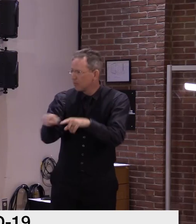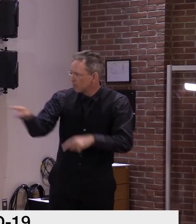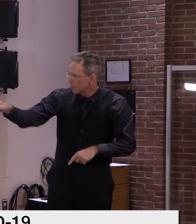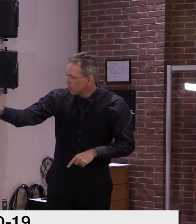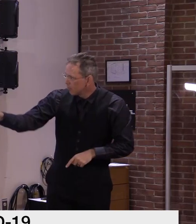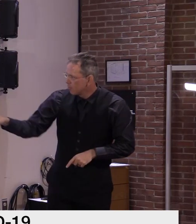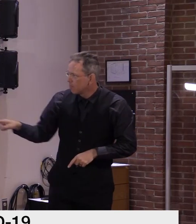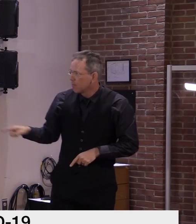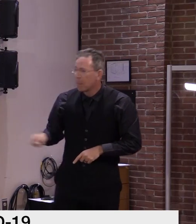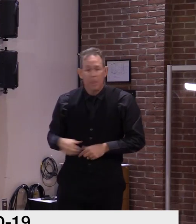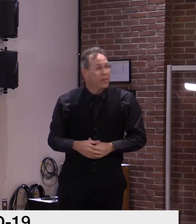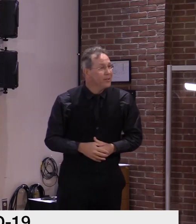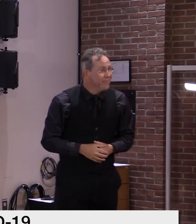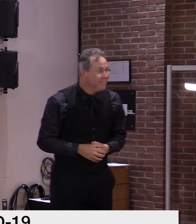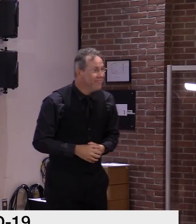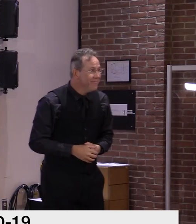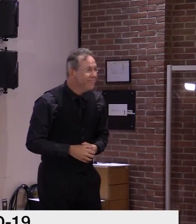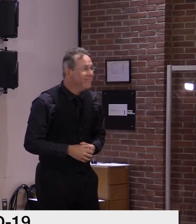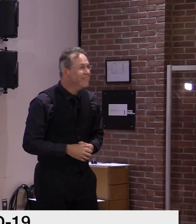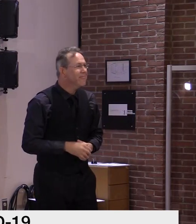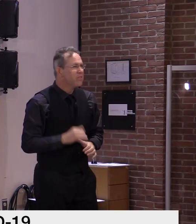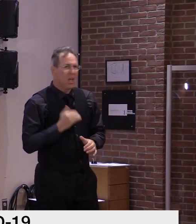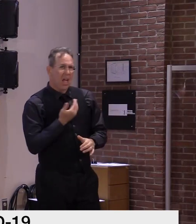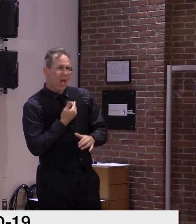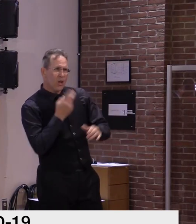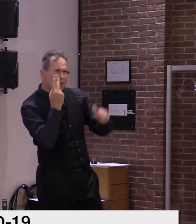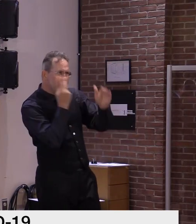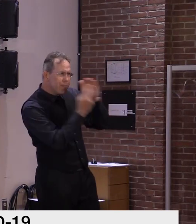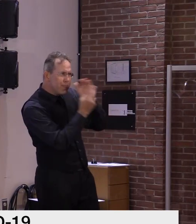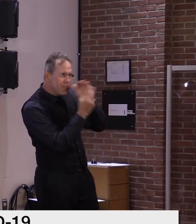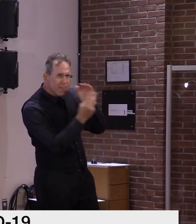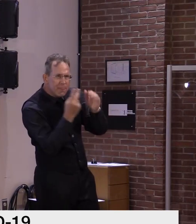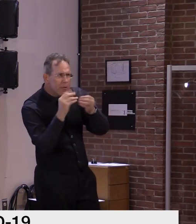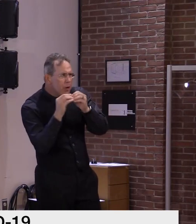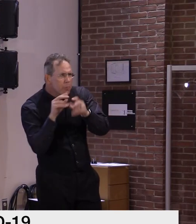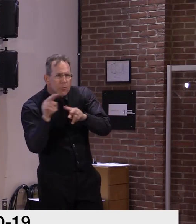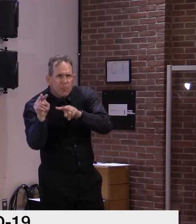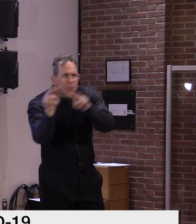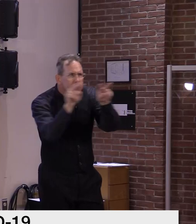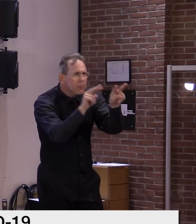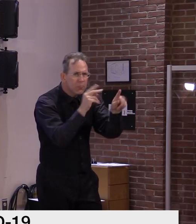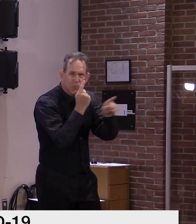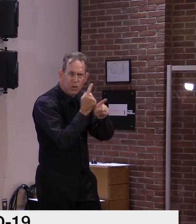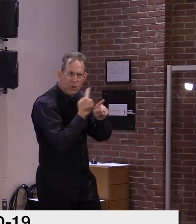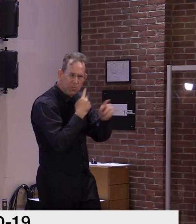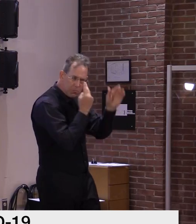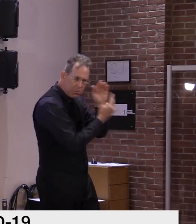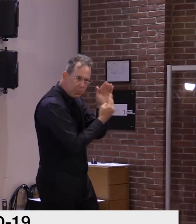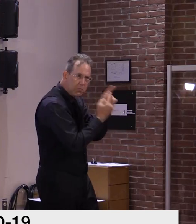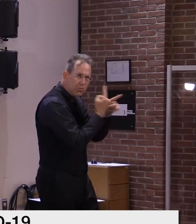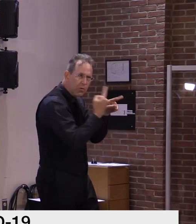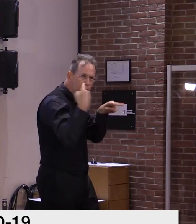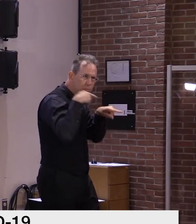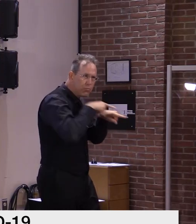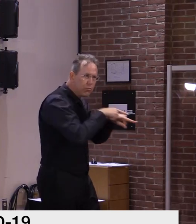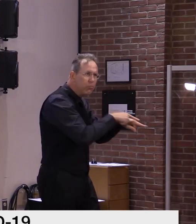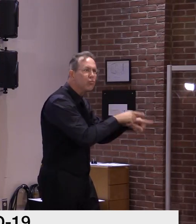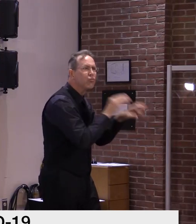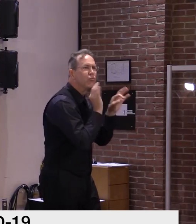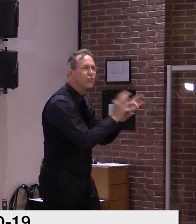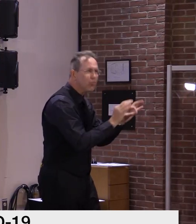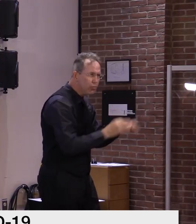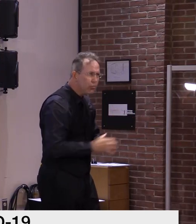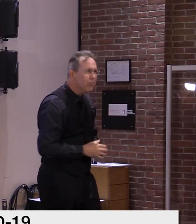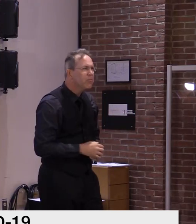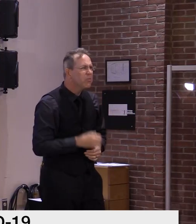CDC ensemble model, that we will continue to follow this trend as we move into the summer. But again, the more people